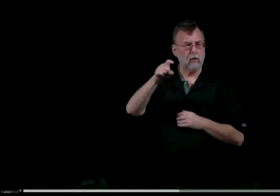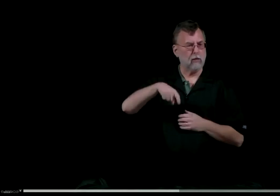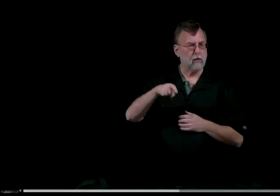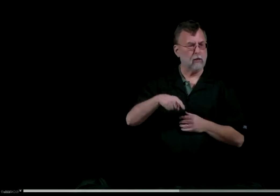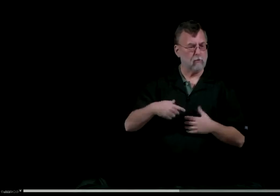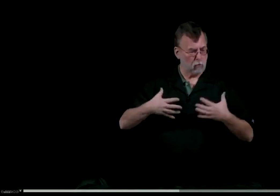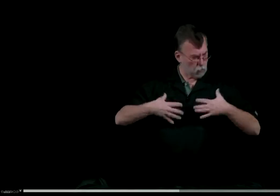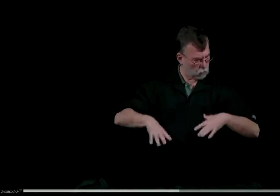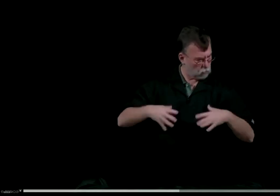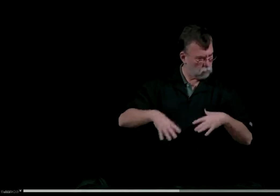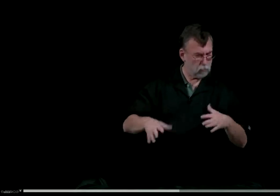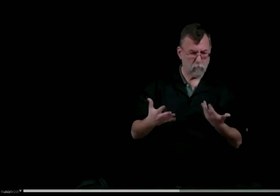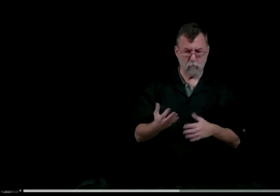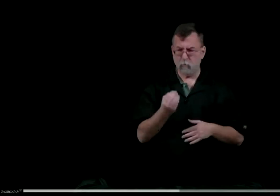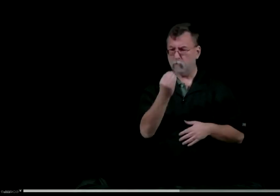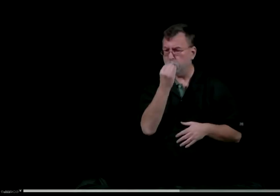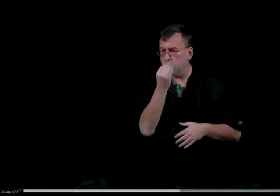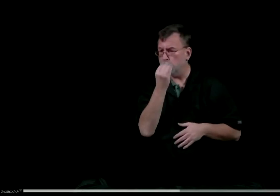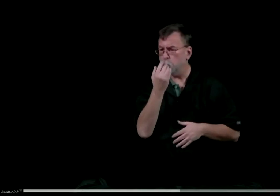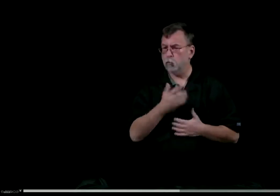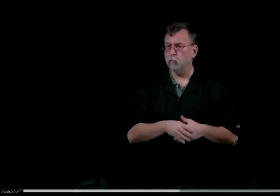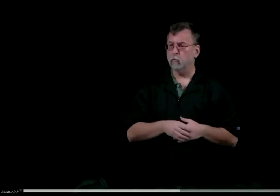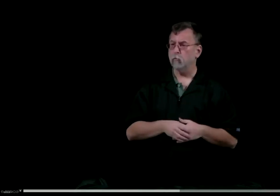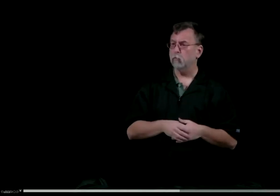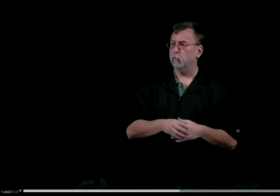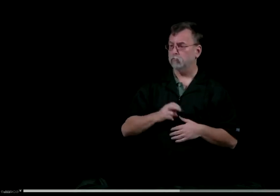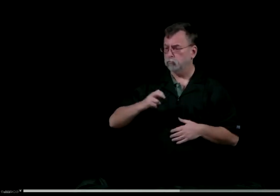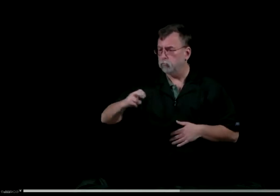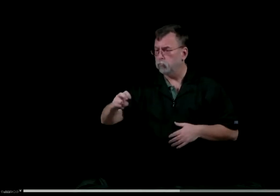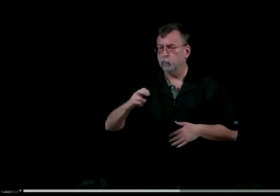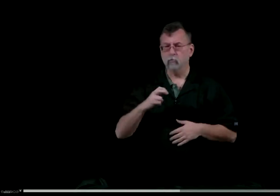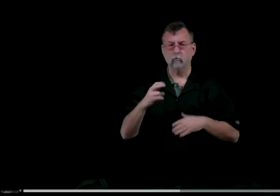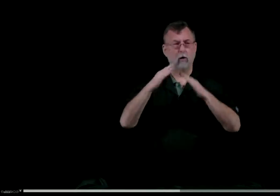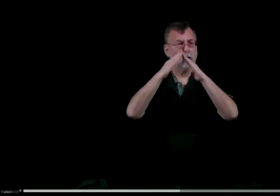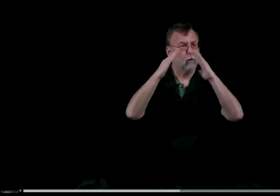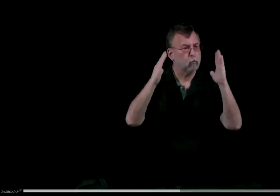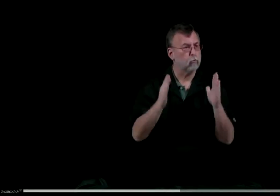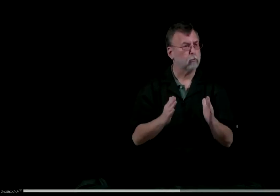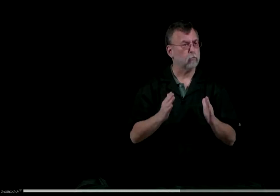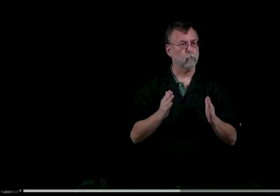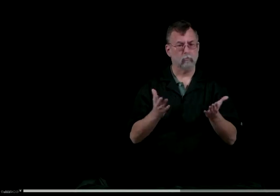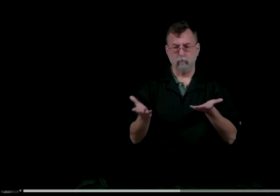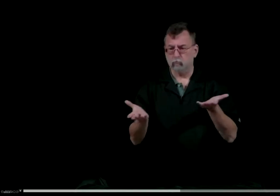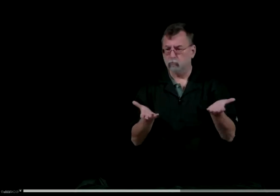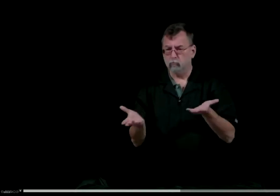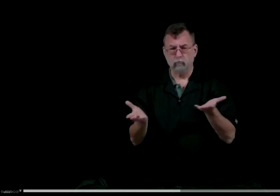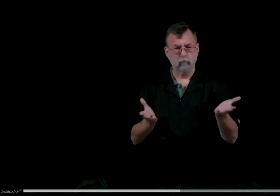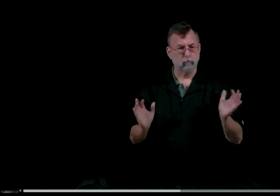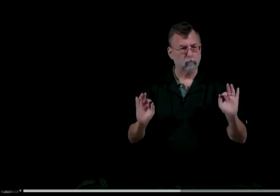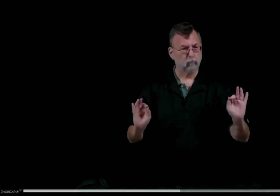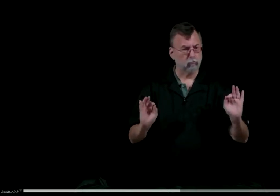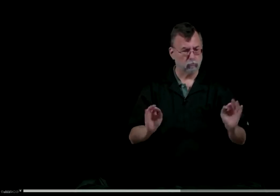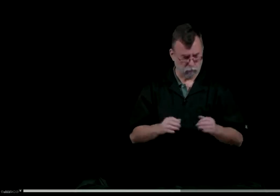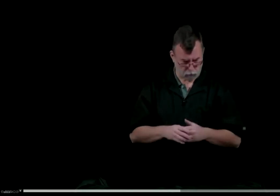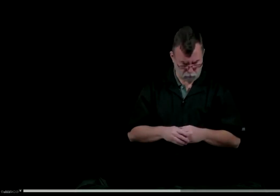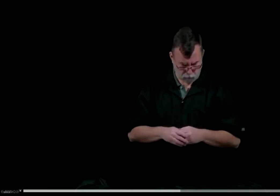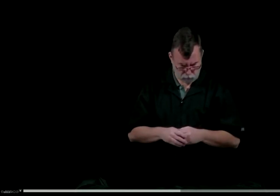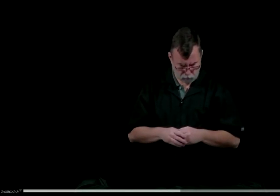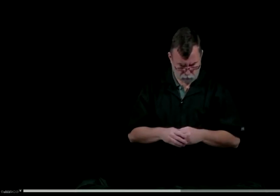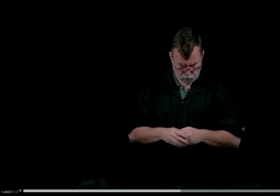Like, what does that mean for simple living? All you need is food and clothing, a house, a way to travel from place to